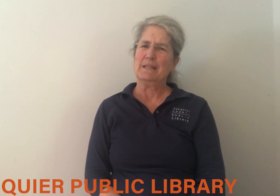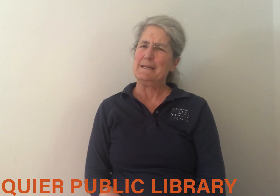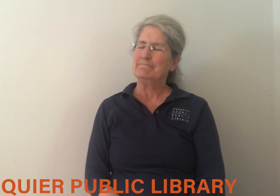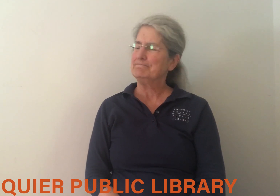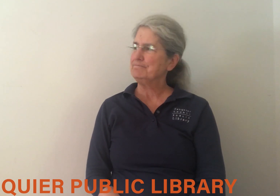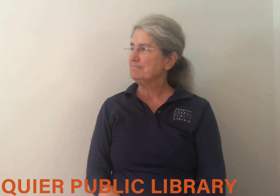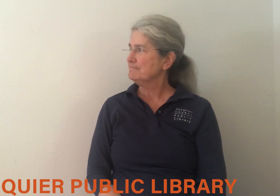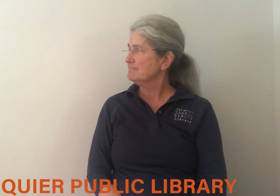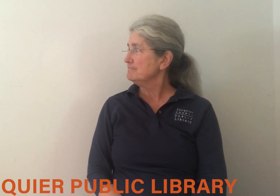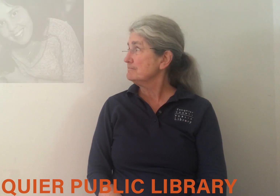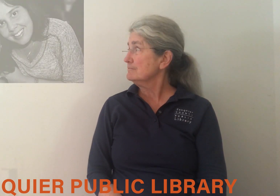family?